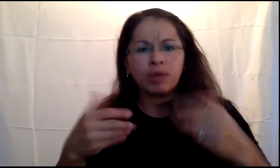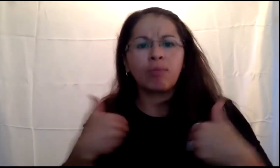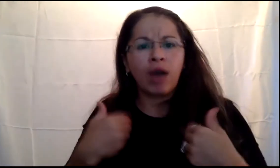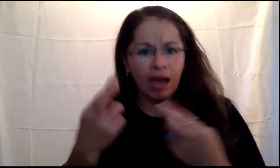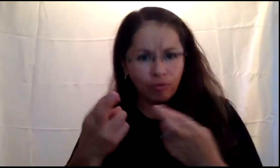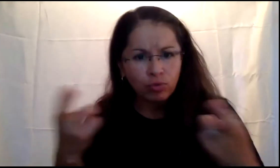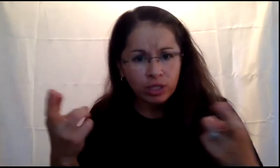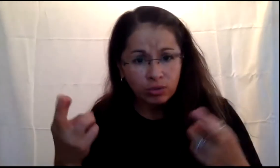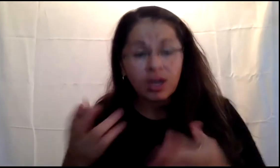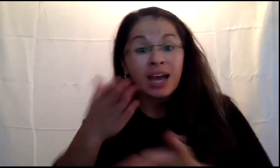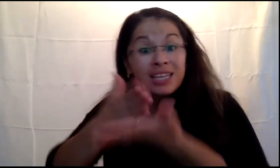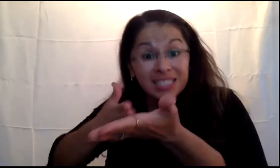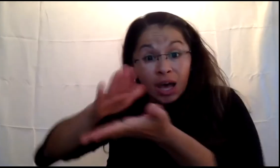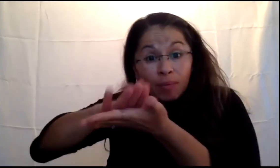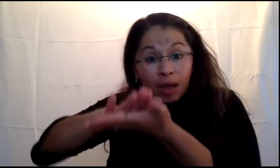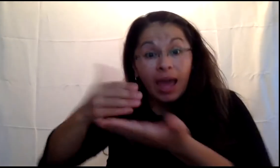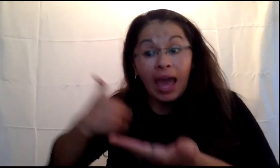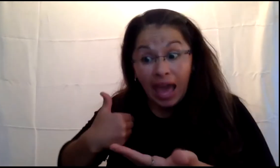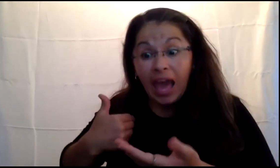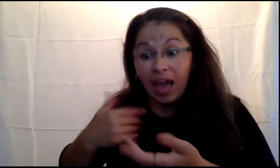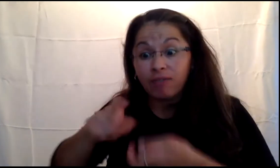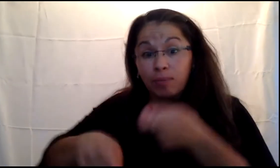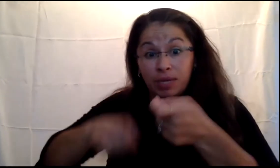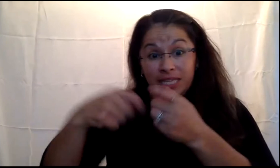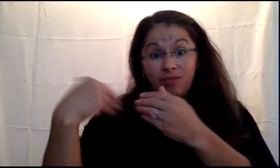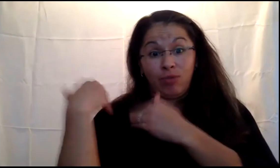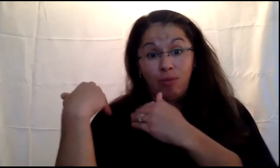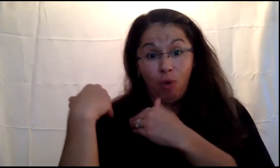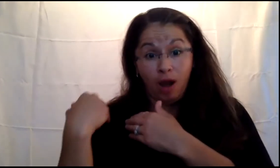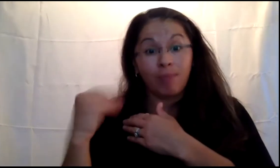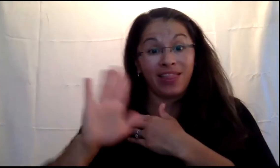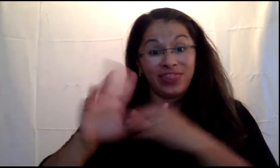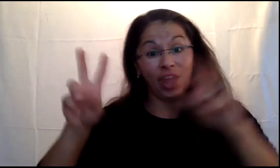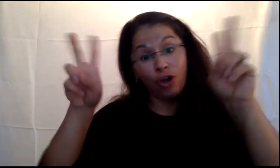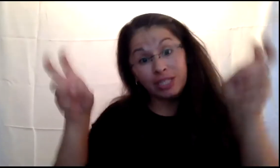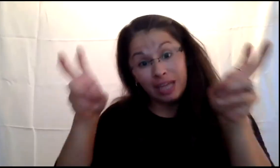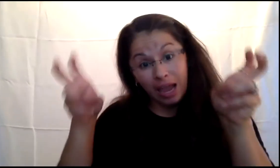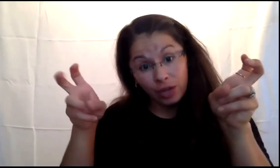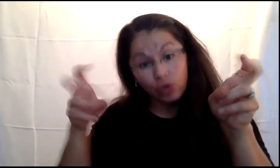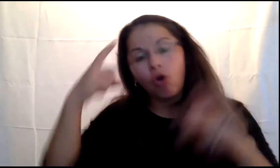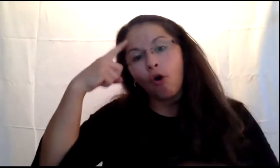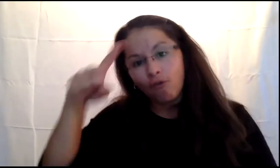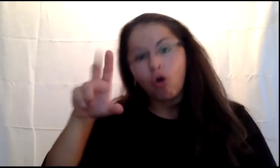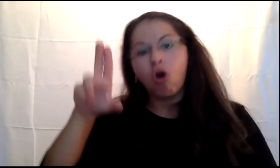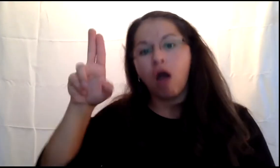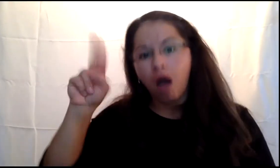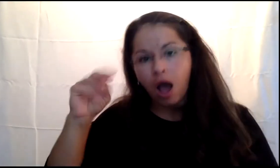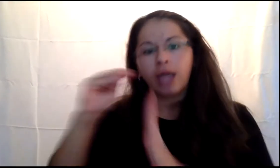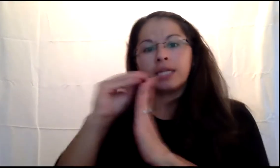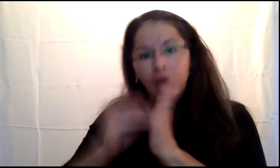who's part of their title, if not their title, is a undocumented student resource officer or advisor